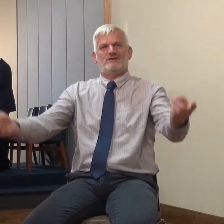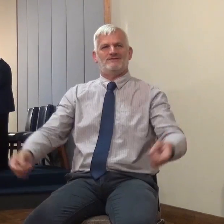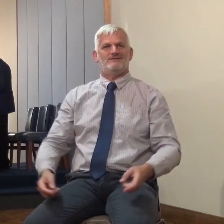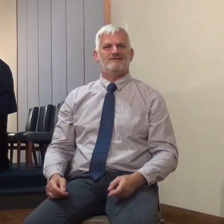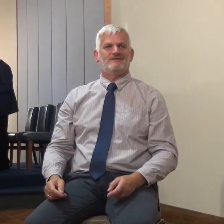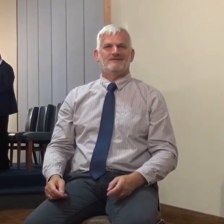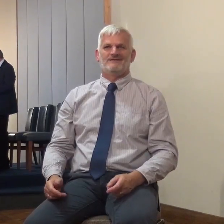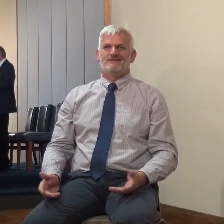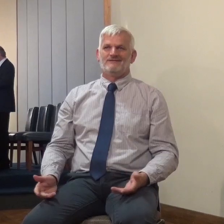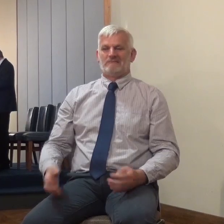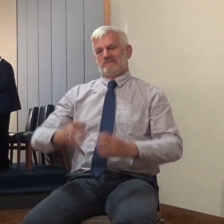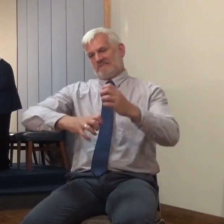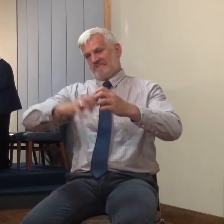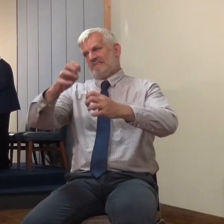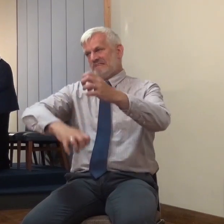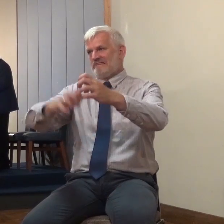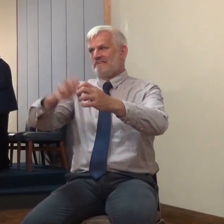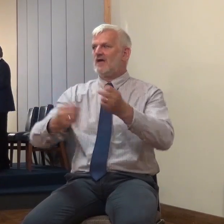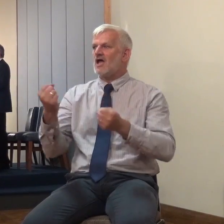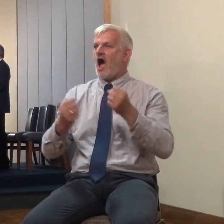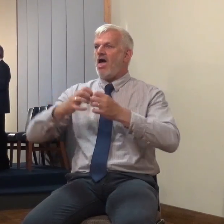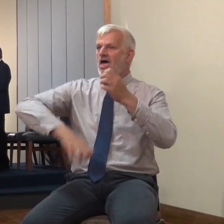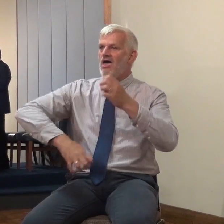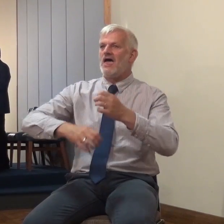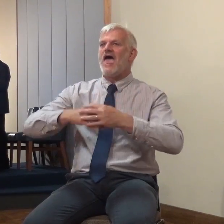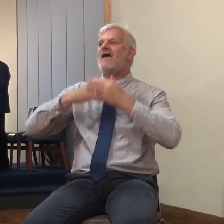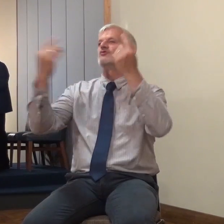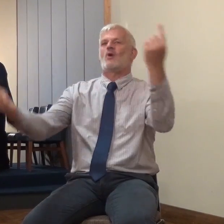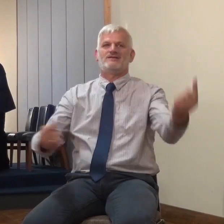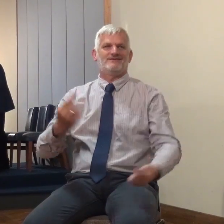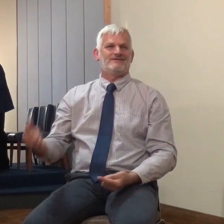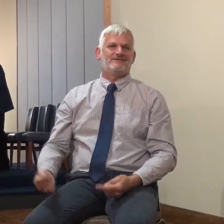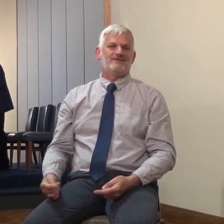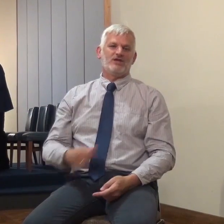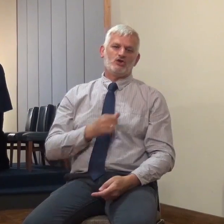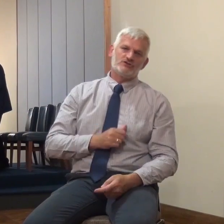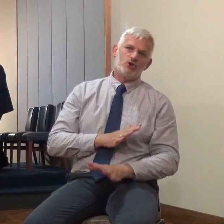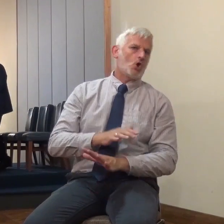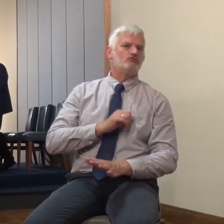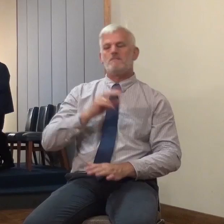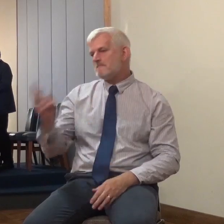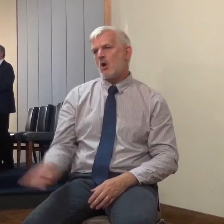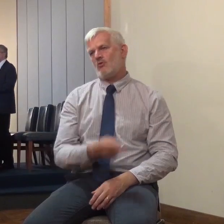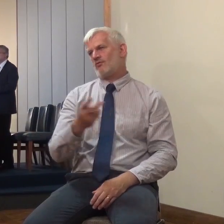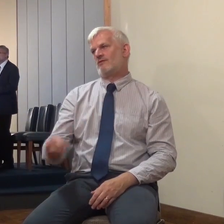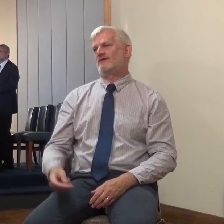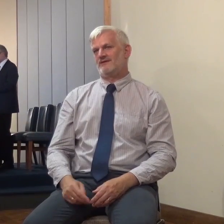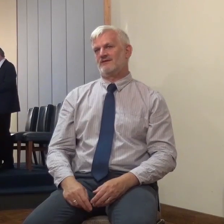are missed due to malfunctioning cars, and this is so for all humanity. Christians are